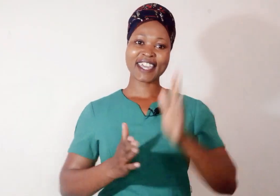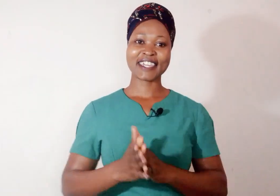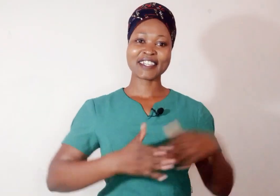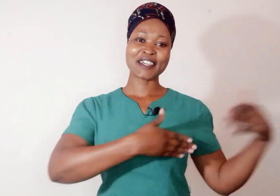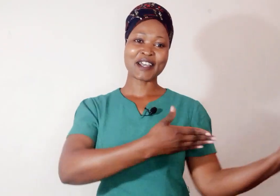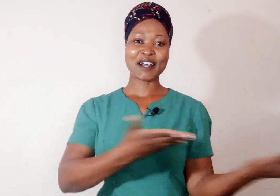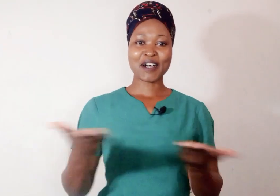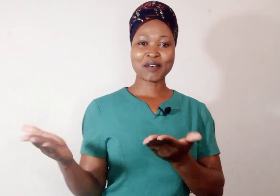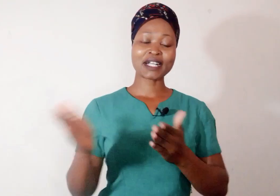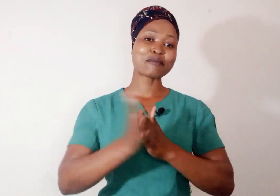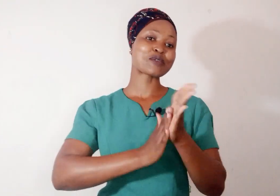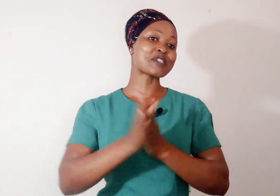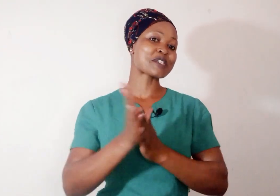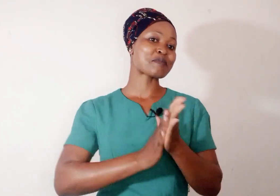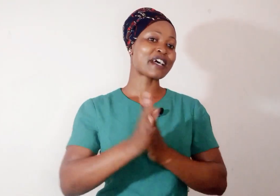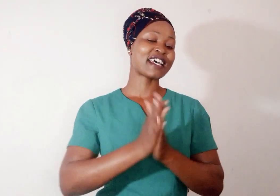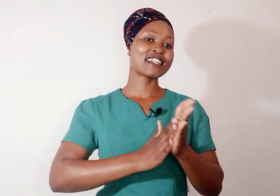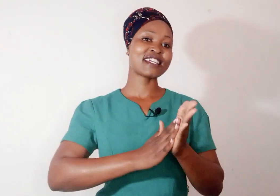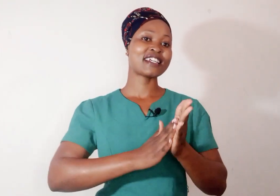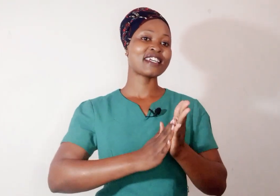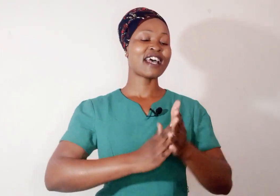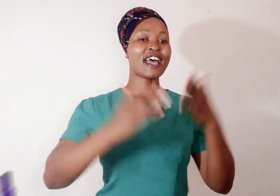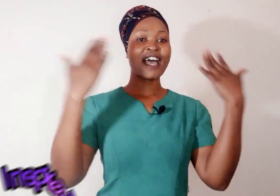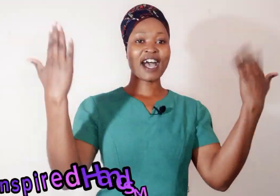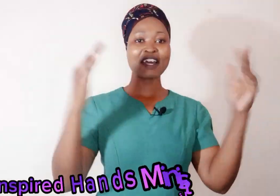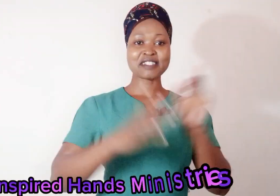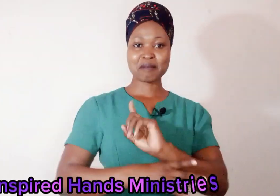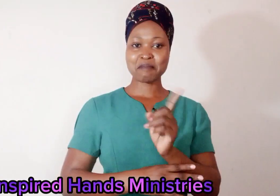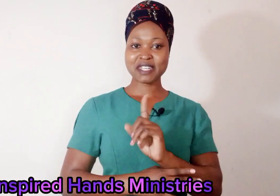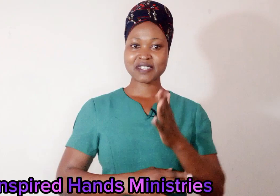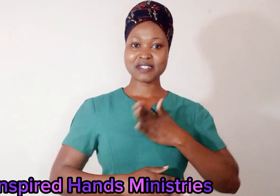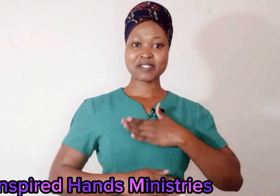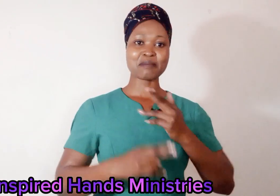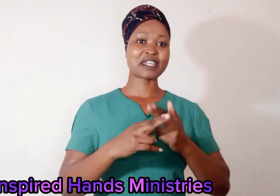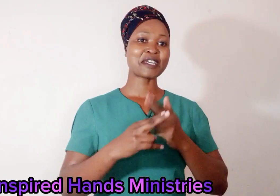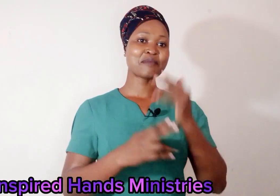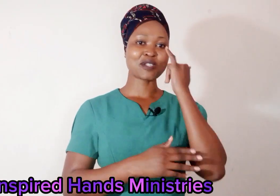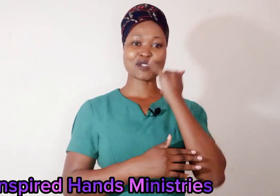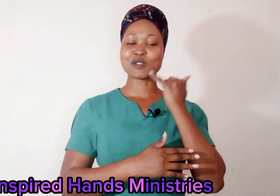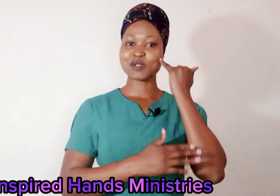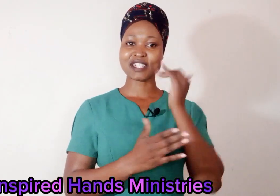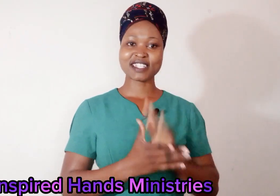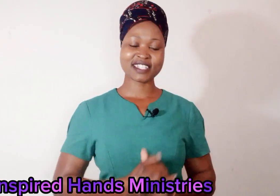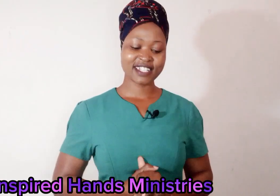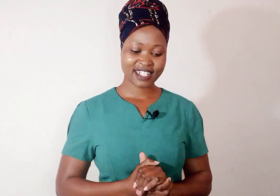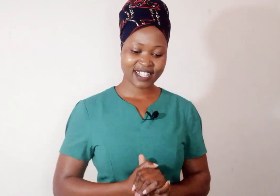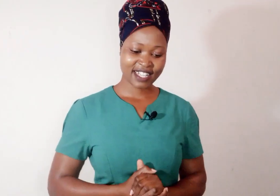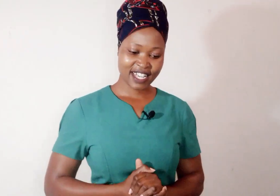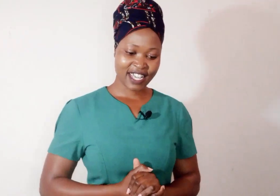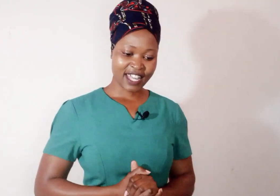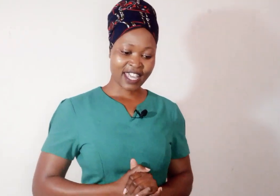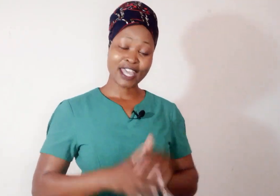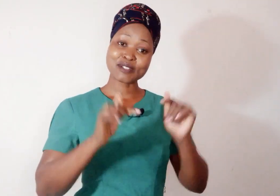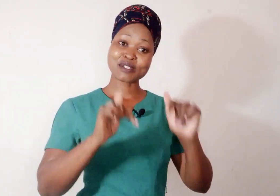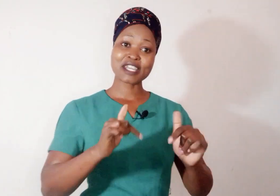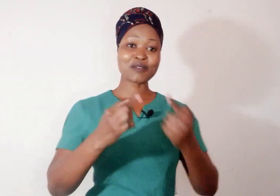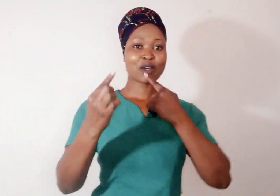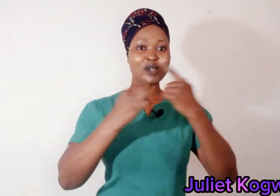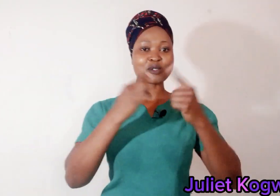Hi, welcome to Inspired Hands Ministries. My name is Juliet, and today we are going to